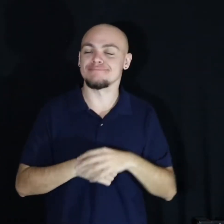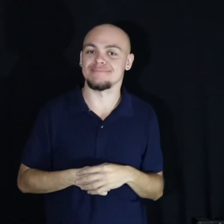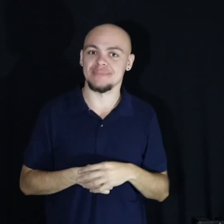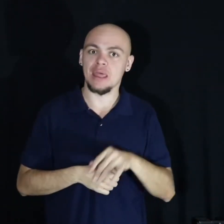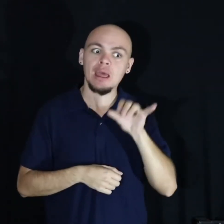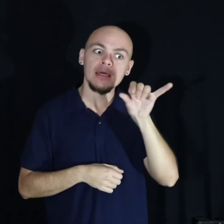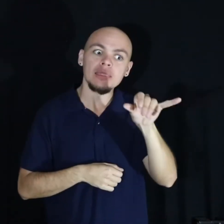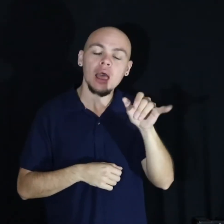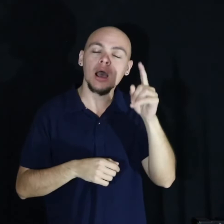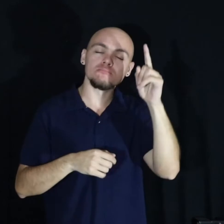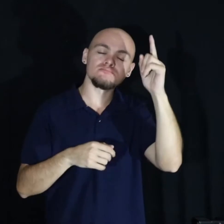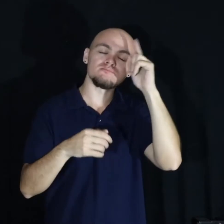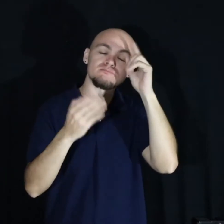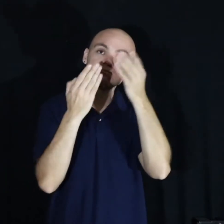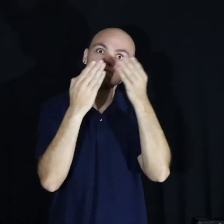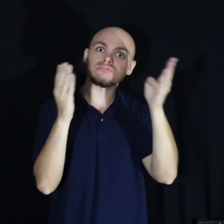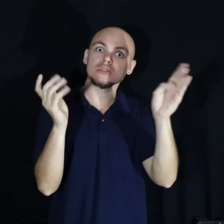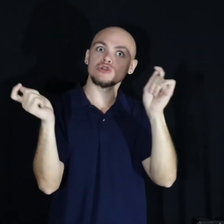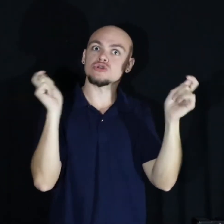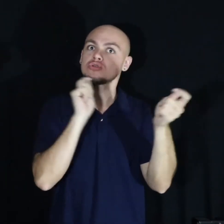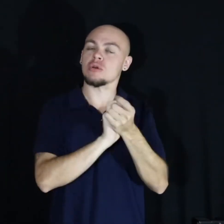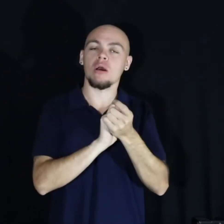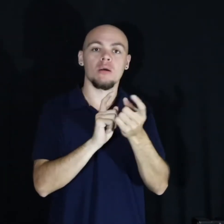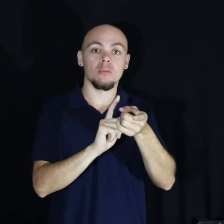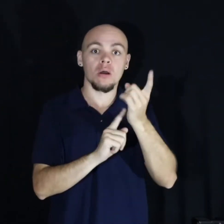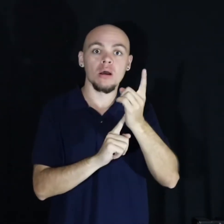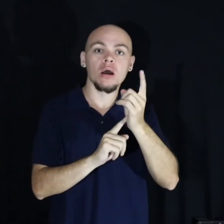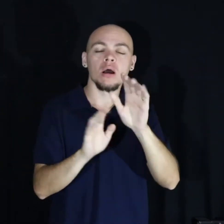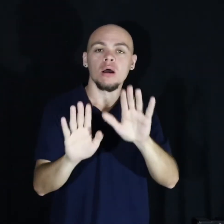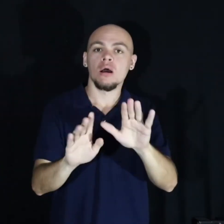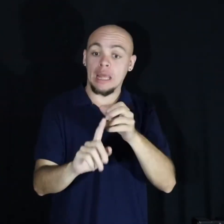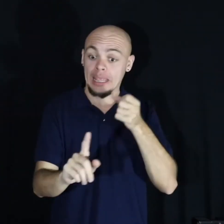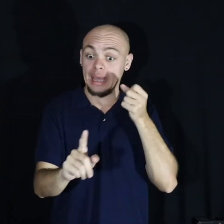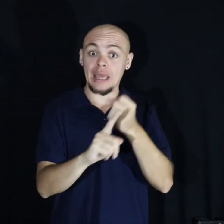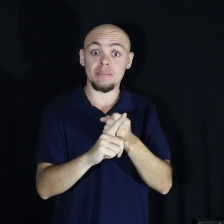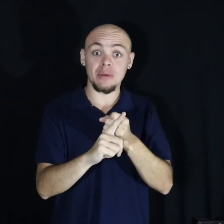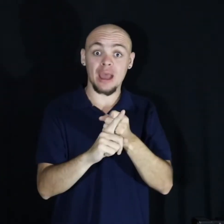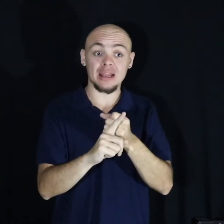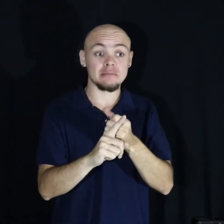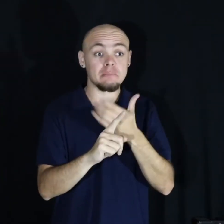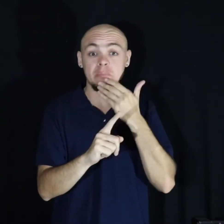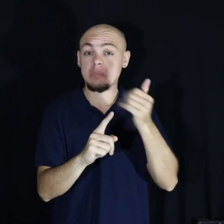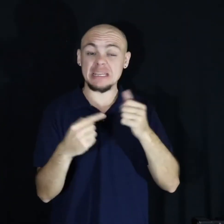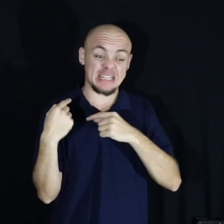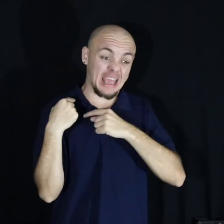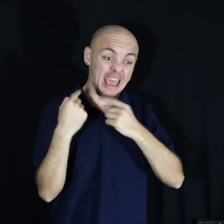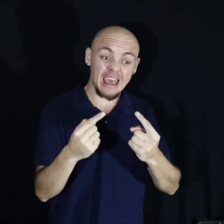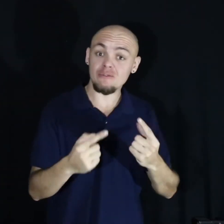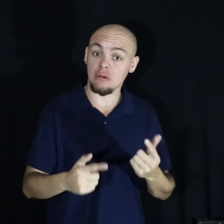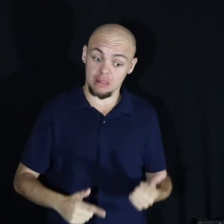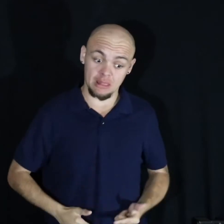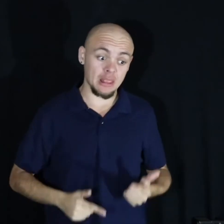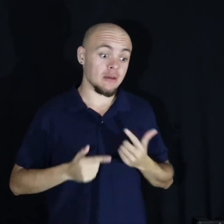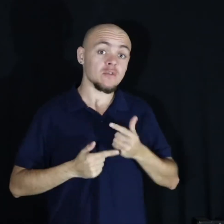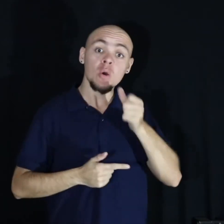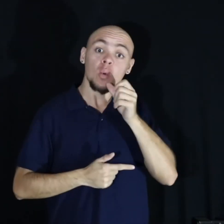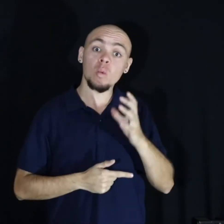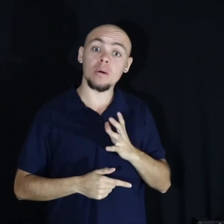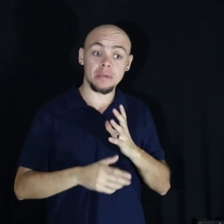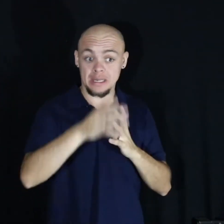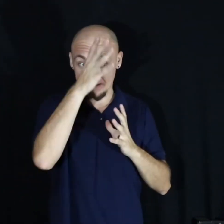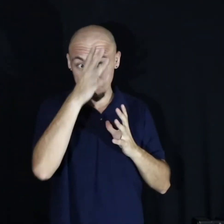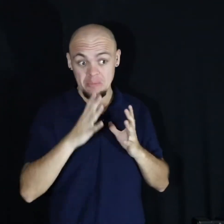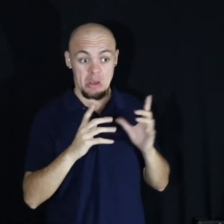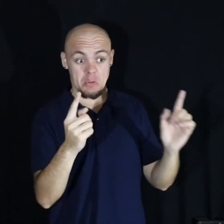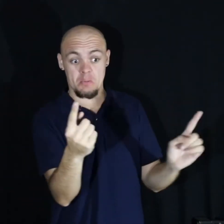was such an eye-opening, transformative moment for me to think that maybe the biggest impact I'd ever had on anyone's life, a moment that had a woman walk up to a stranger 4 years